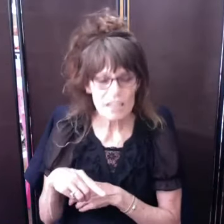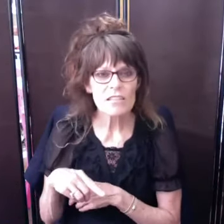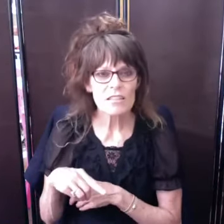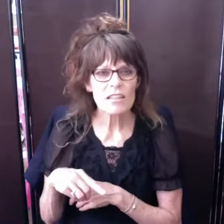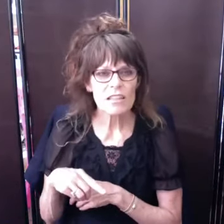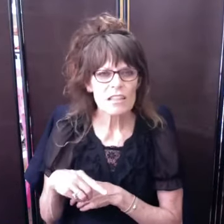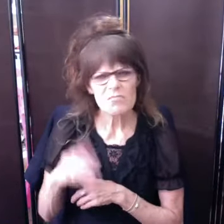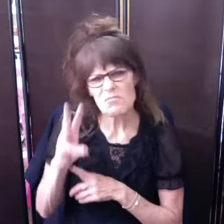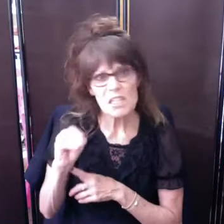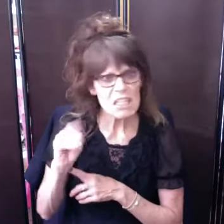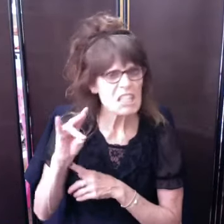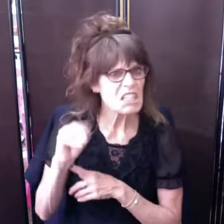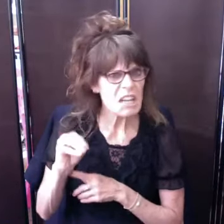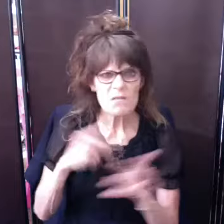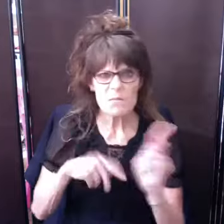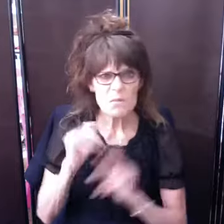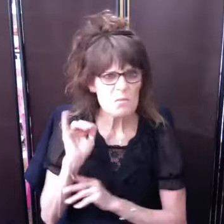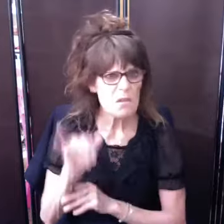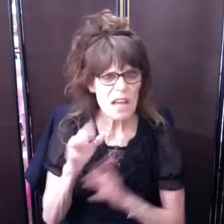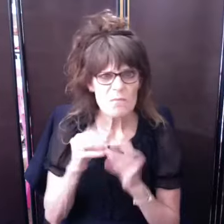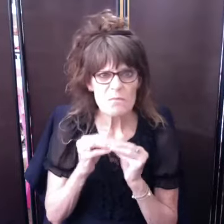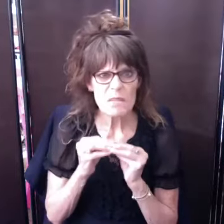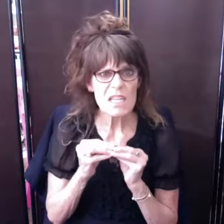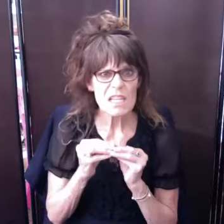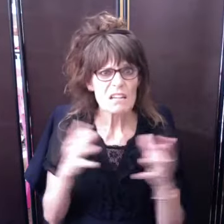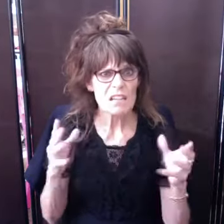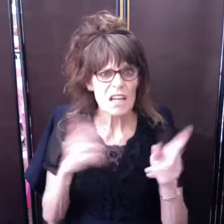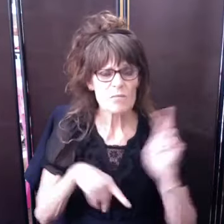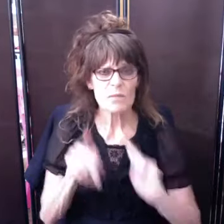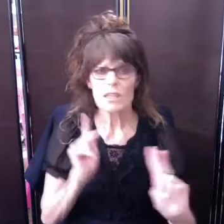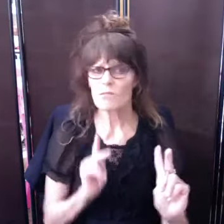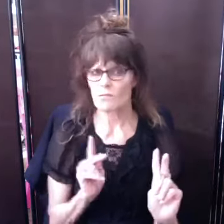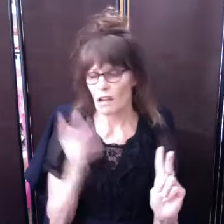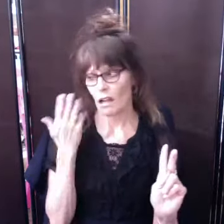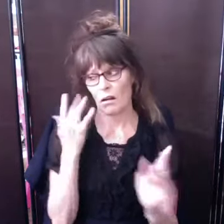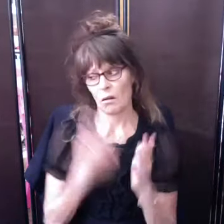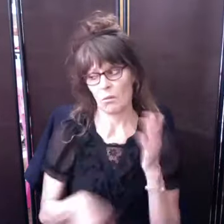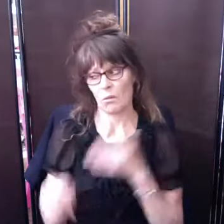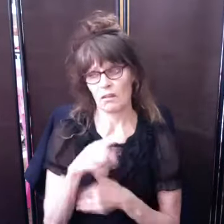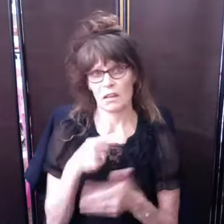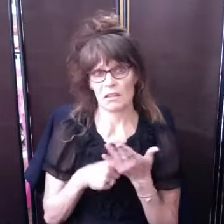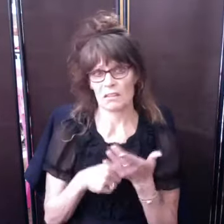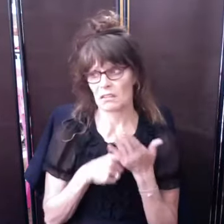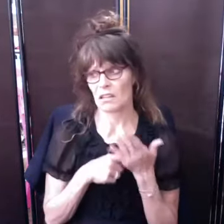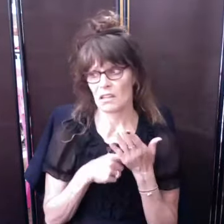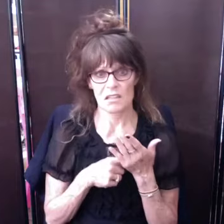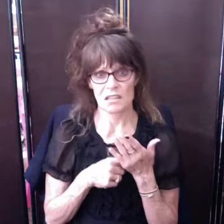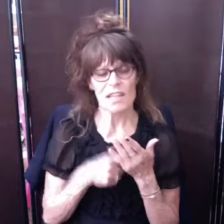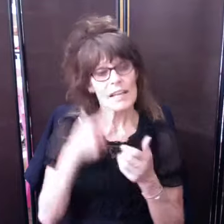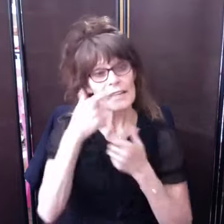or 70 people in that meeting. It was a big meeting for here. I don't know what they discussed. I find it interesting, and I've taken a little